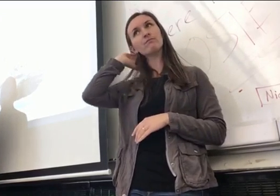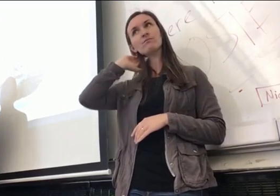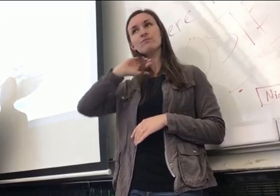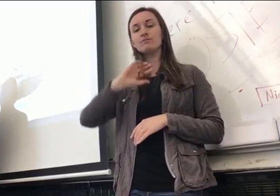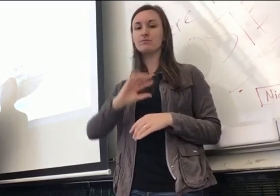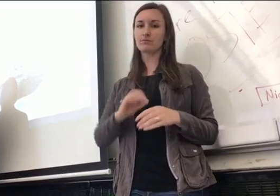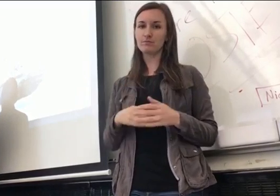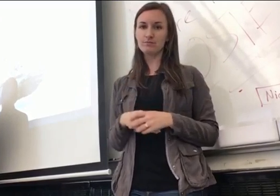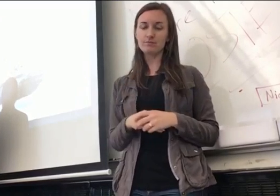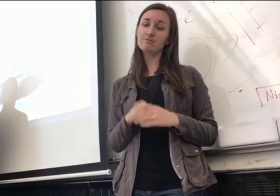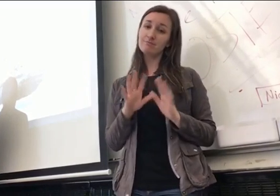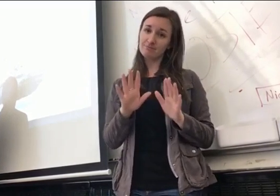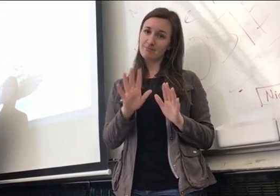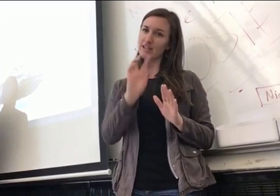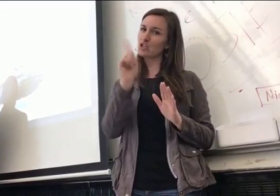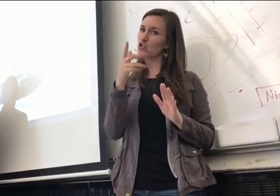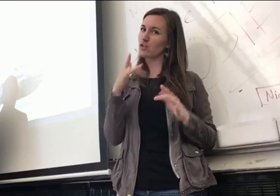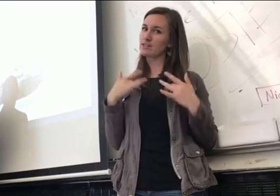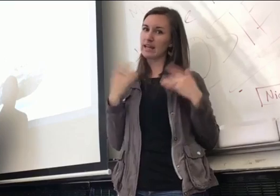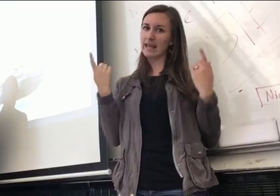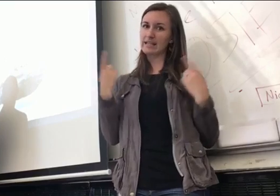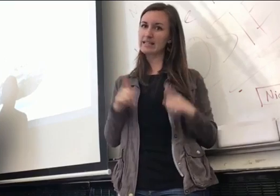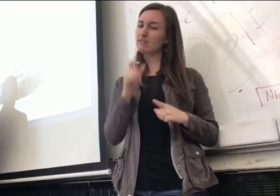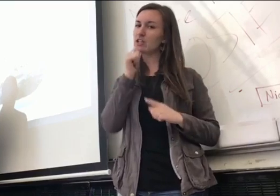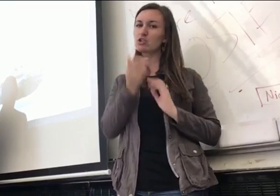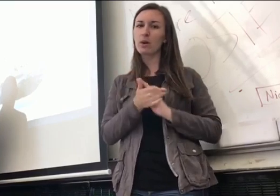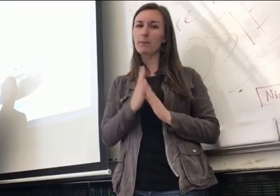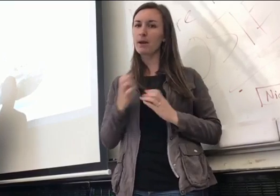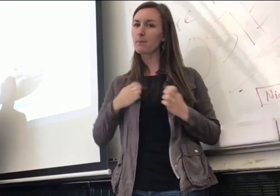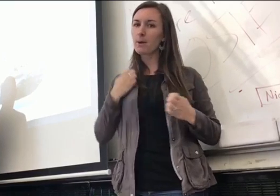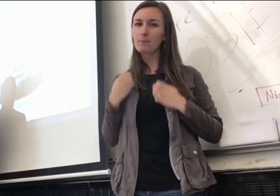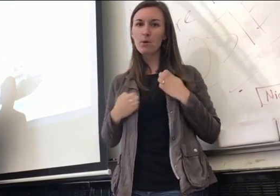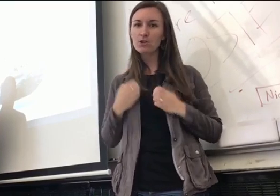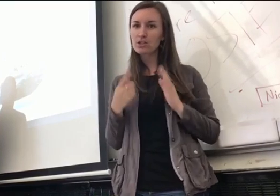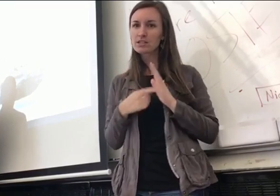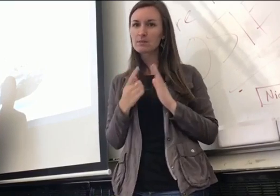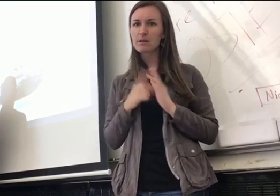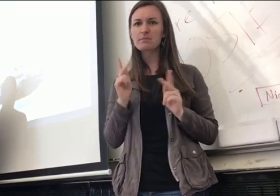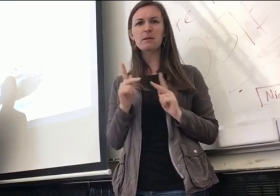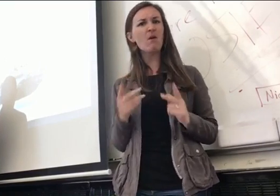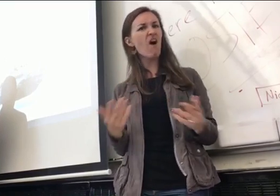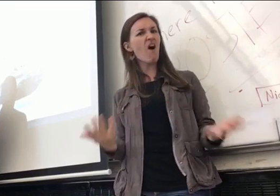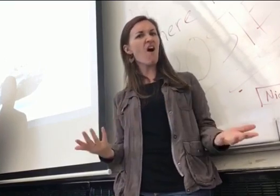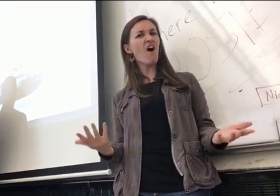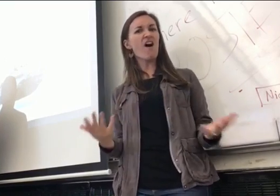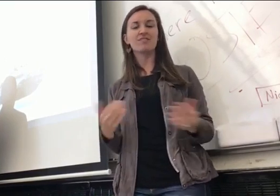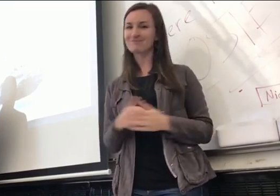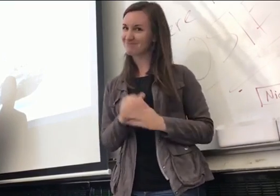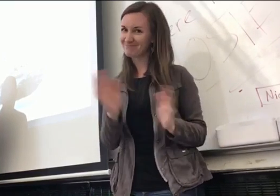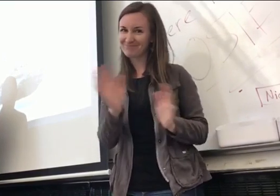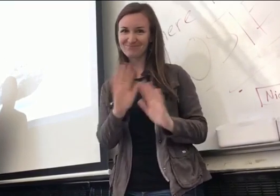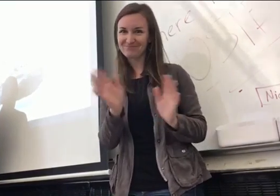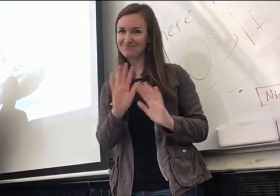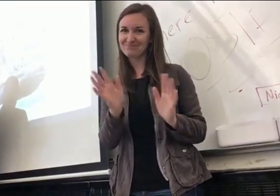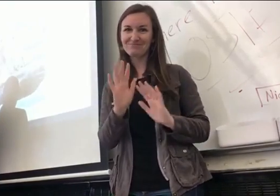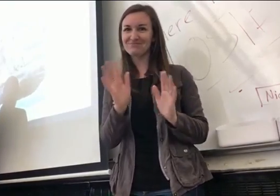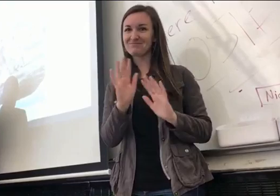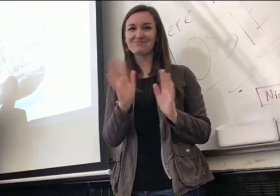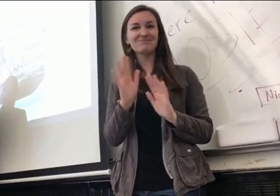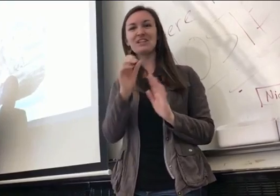know, it is just an activity. Don't get really emotional. Sometimes we have people trip the tax collectors, okay? Don't get